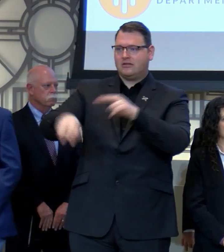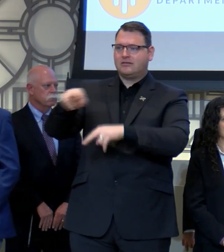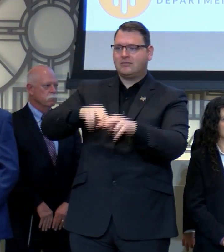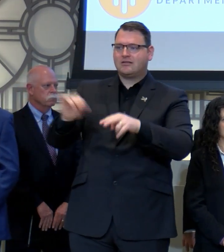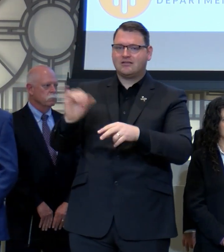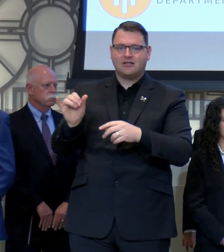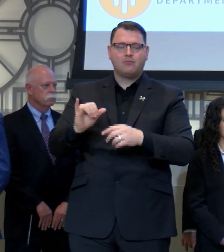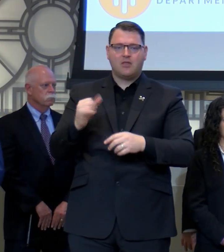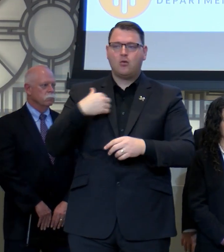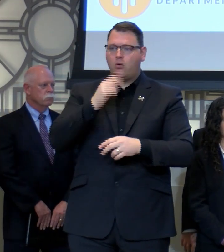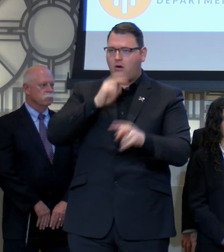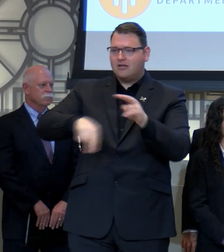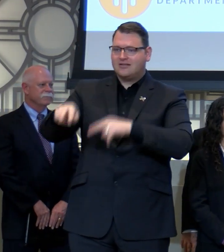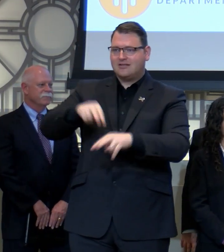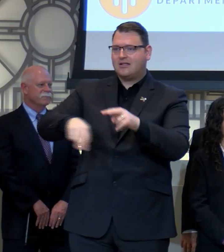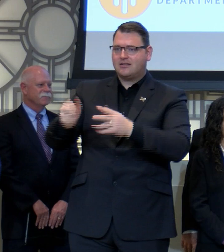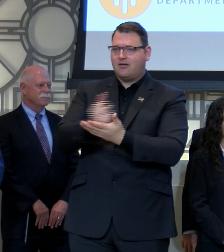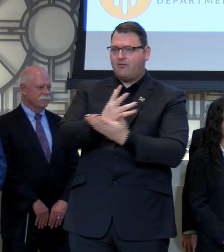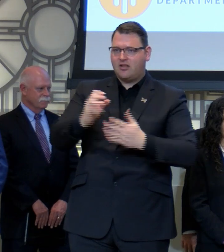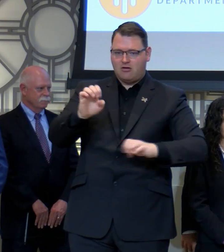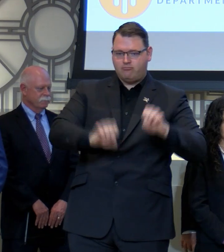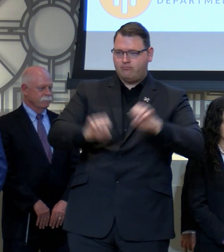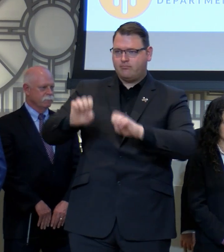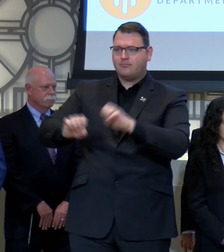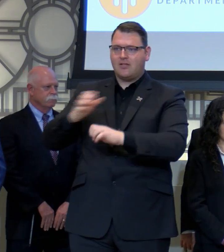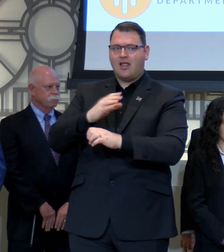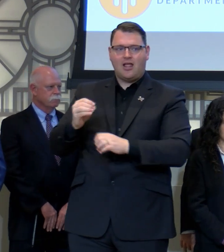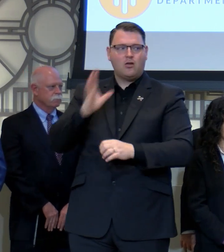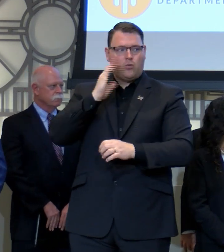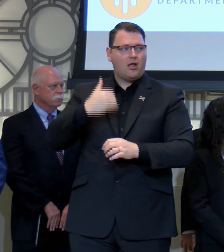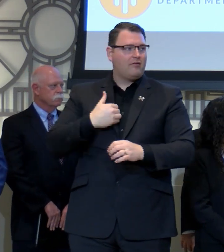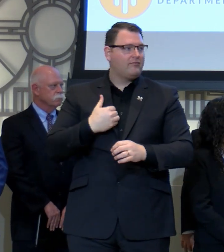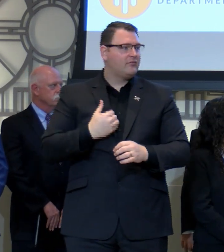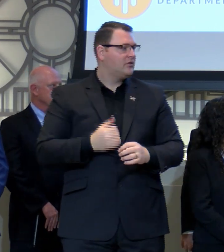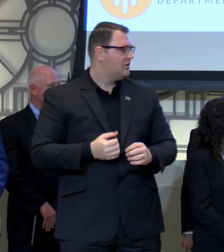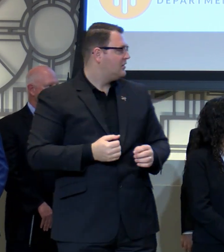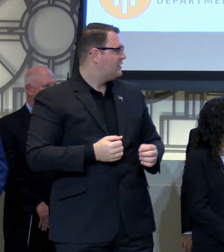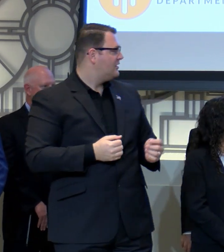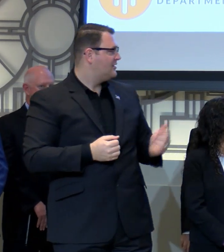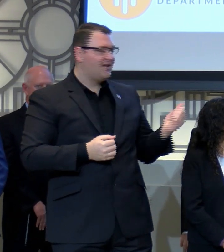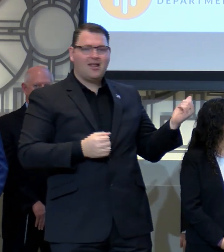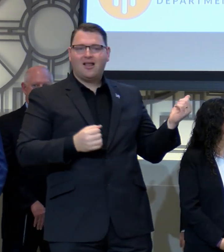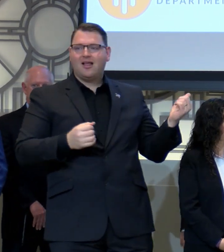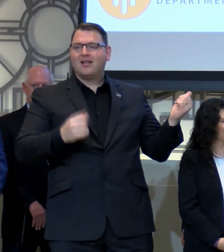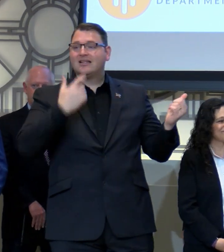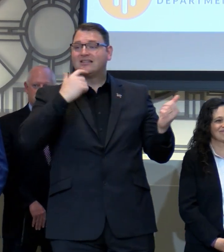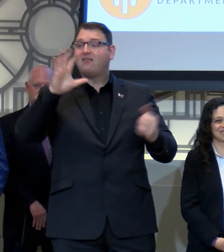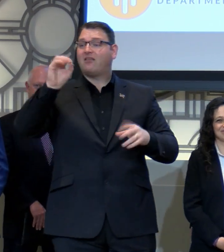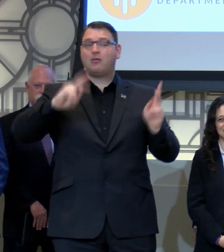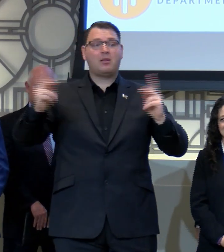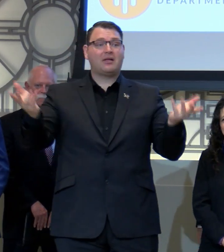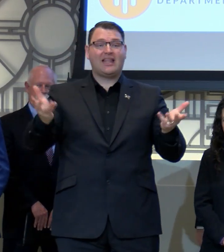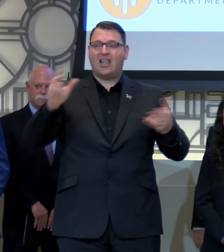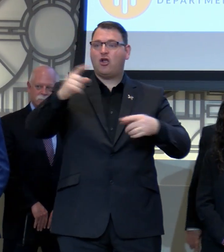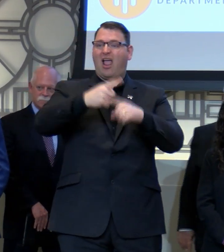thing. We're assessing everything, and there'll be additional announcements. You need to leave right now.